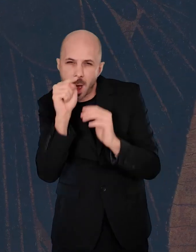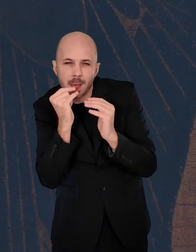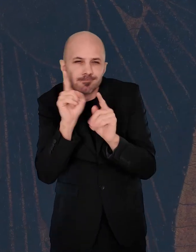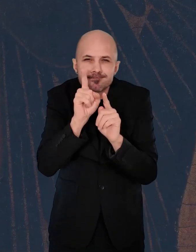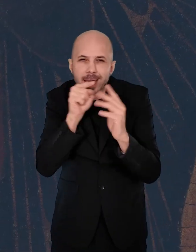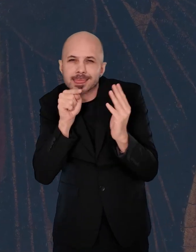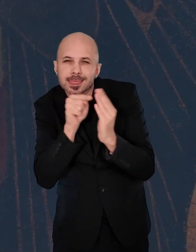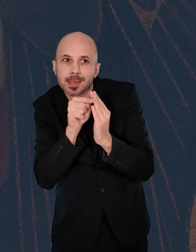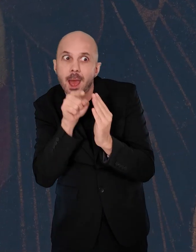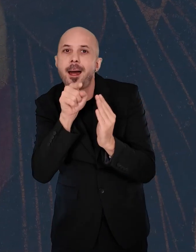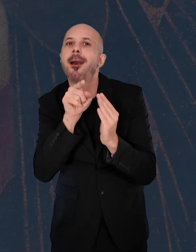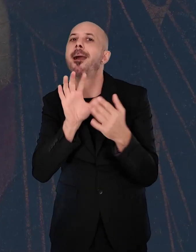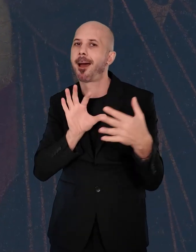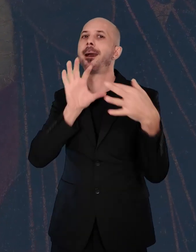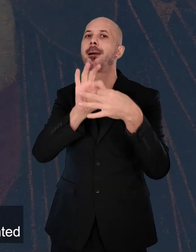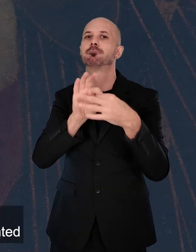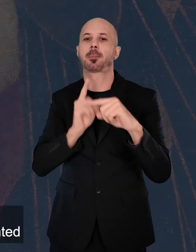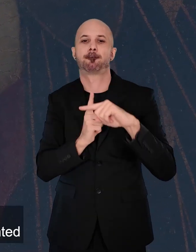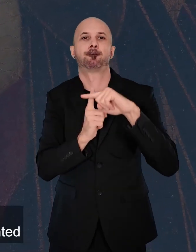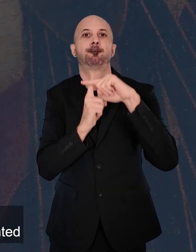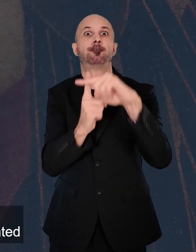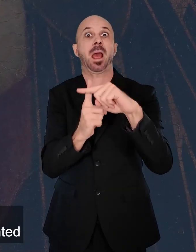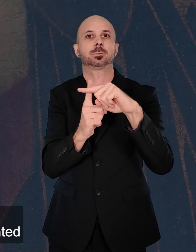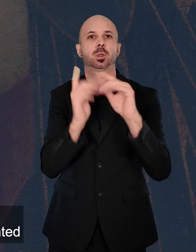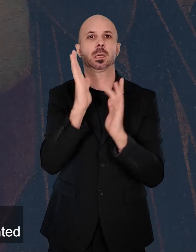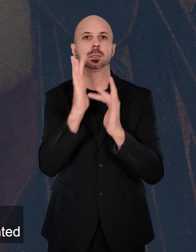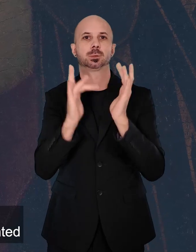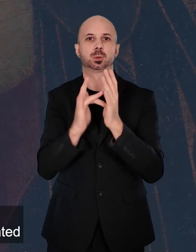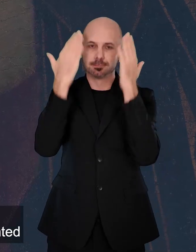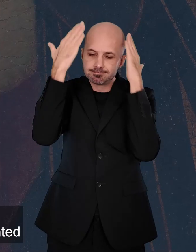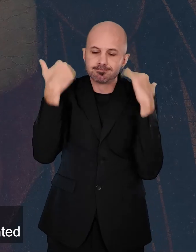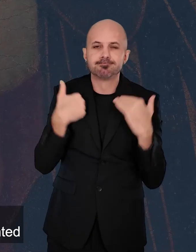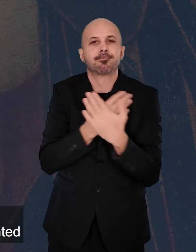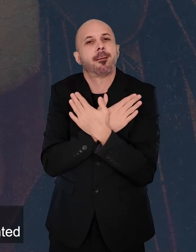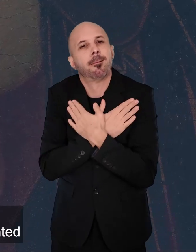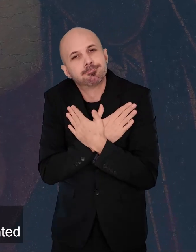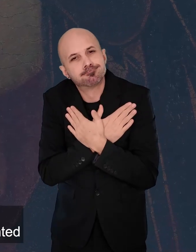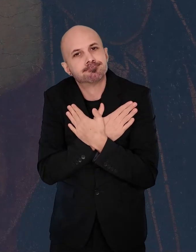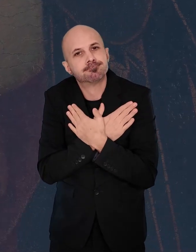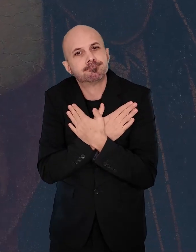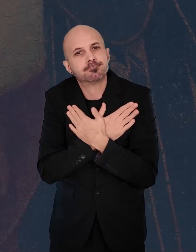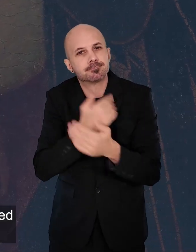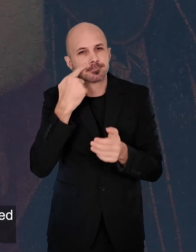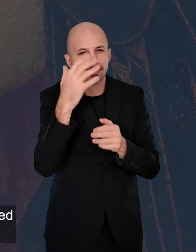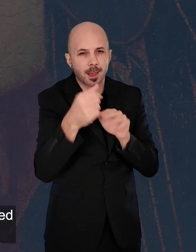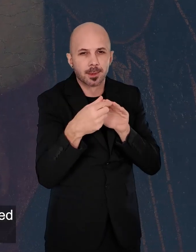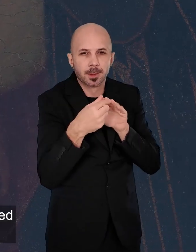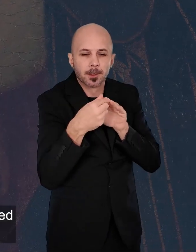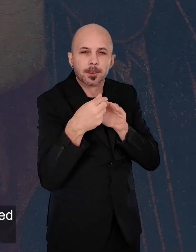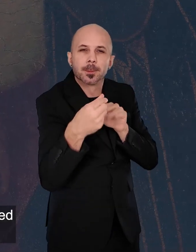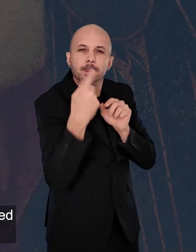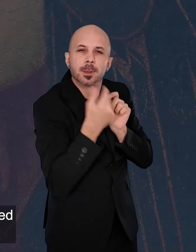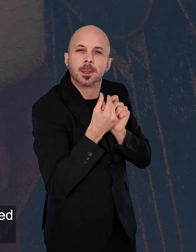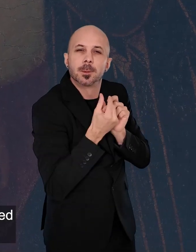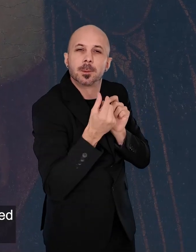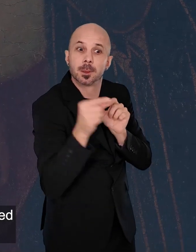Virgin, the result of an adjustment made while the work was being painted. The hand